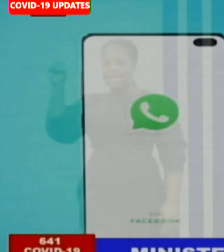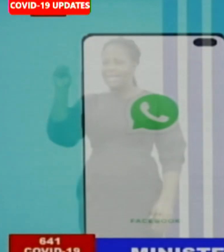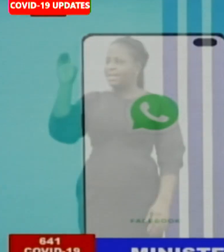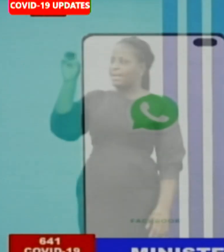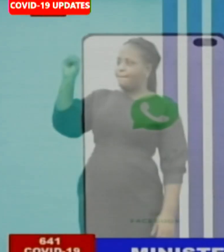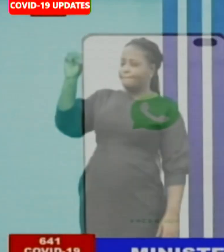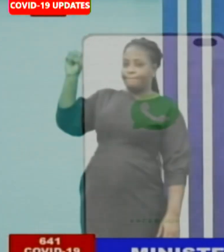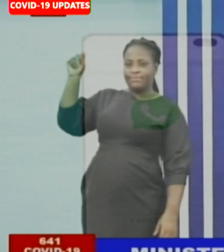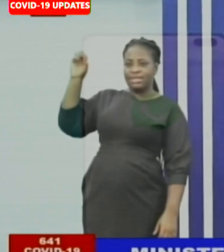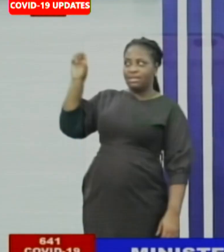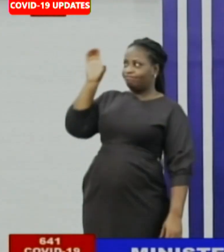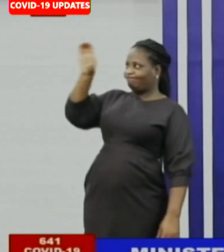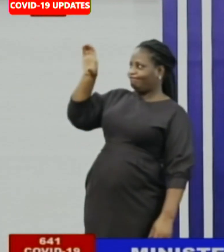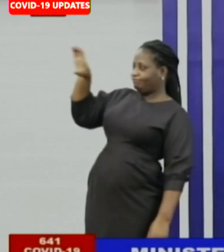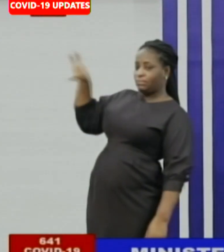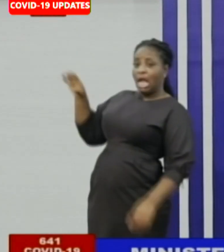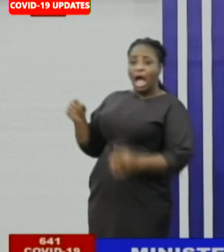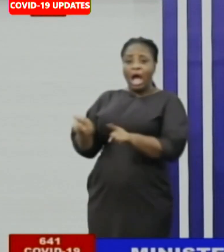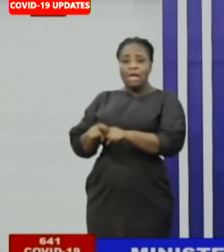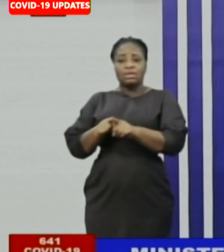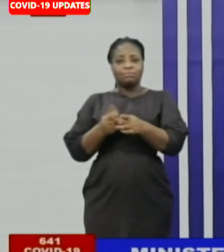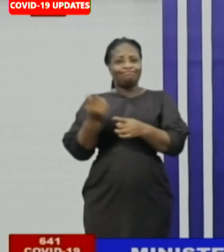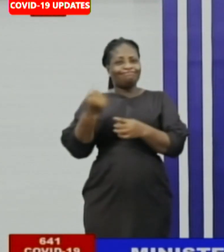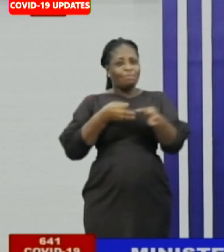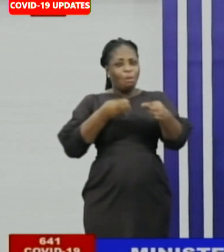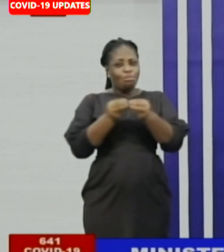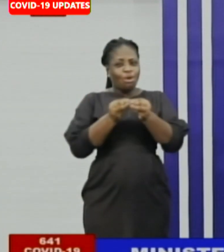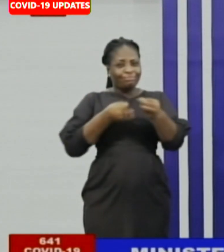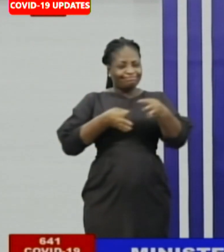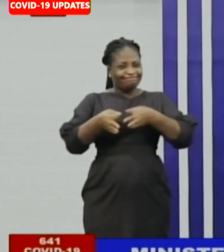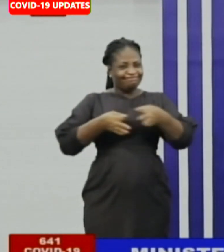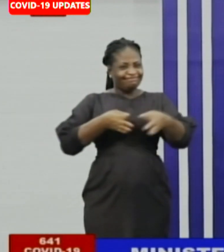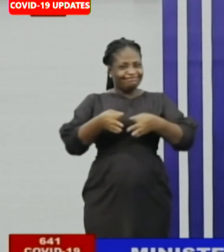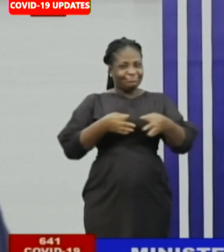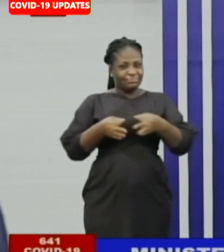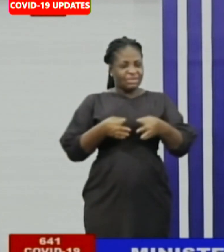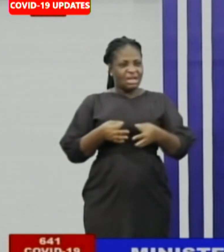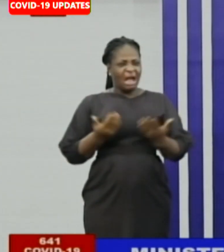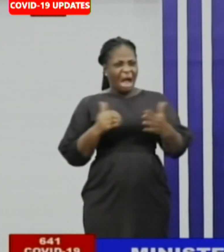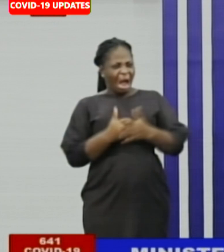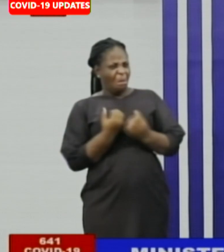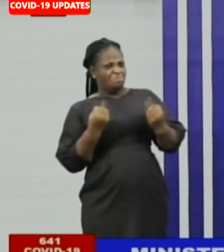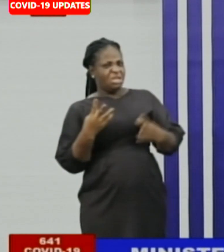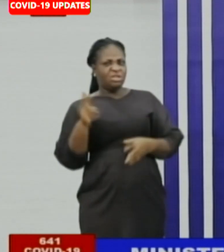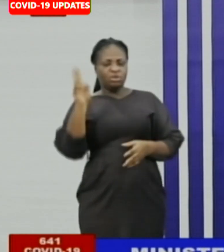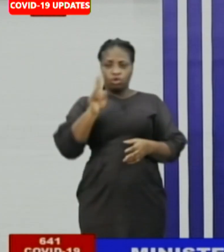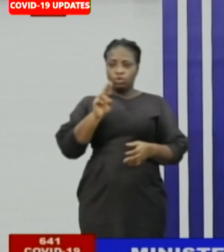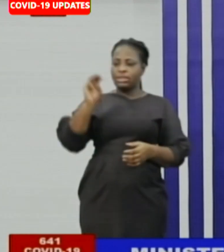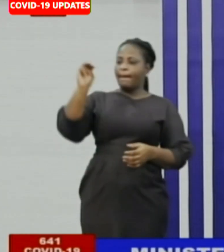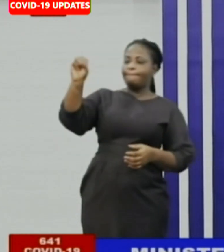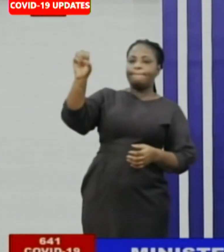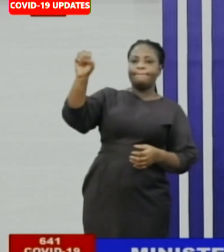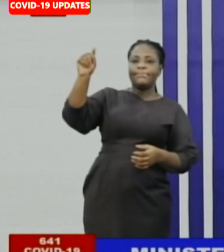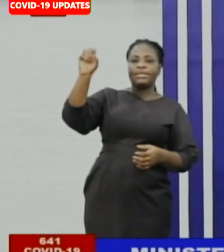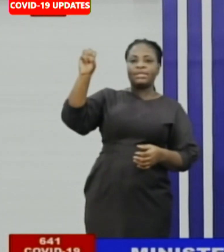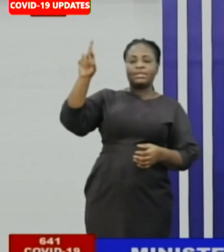meters. As we get into some more detail, there's a rule of thumb about average how many people use each meter. So we